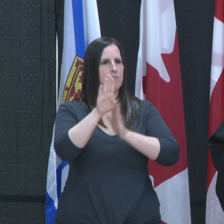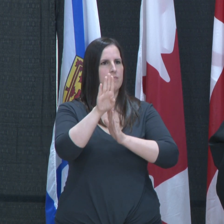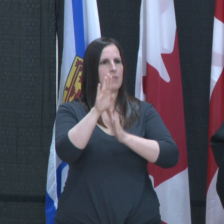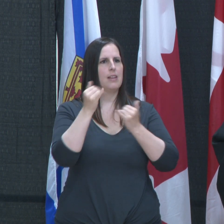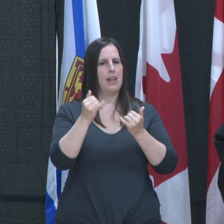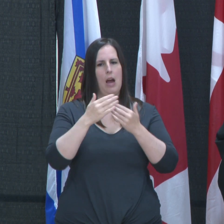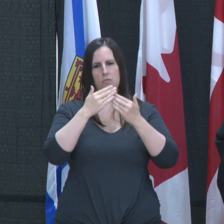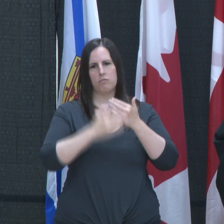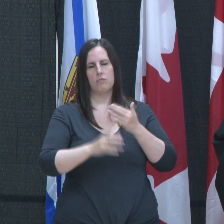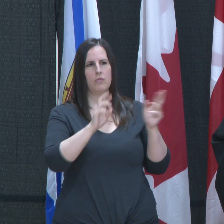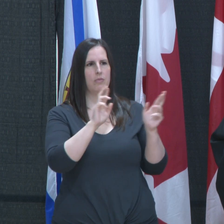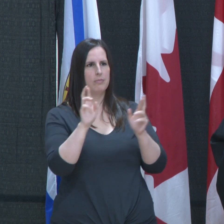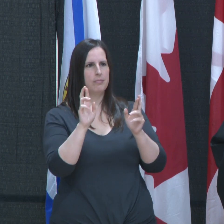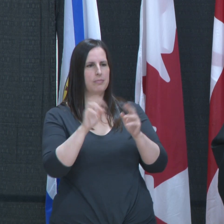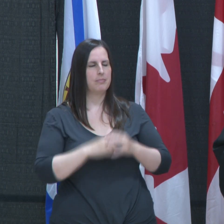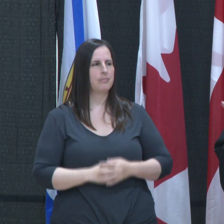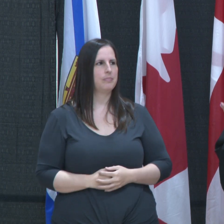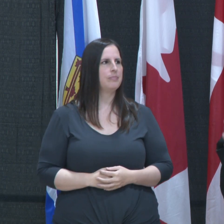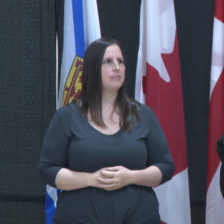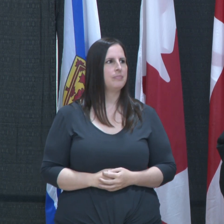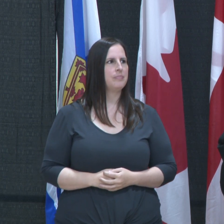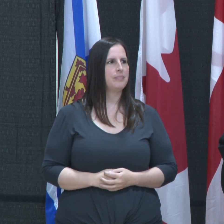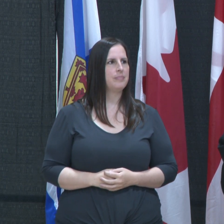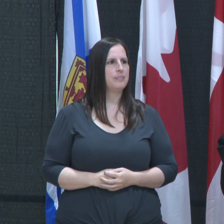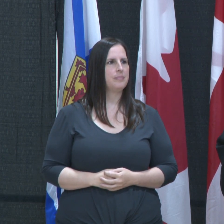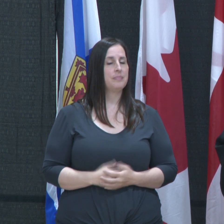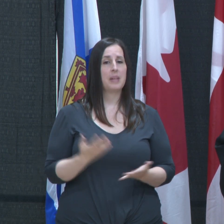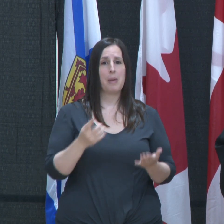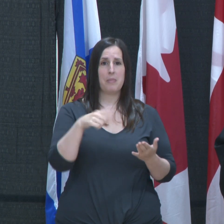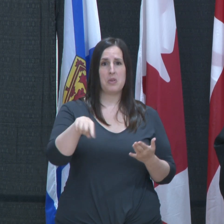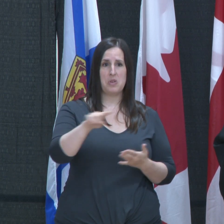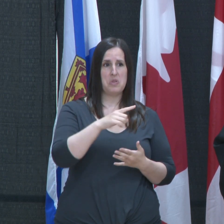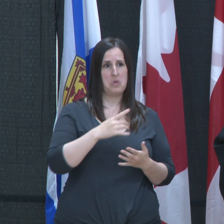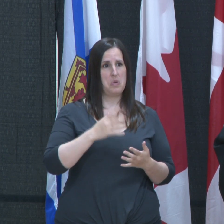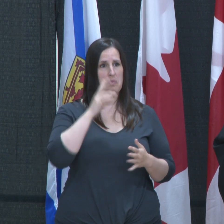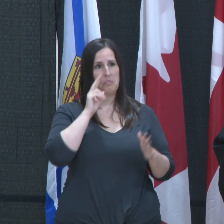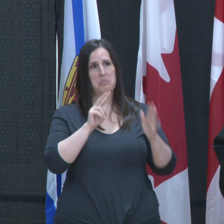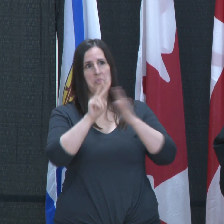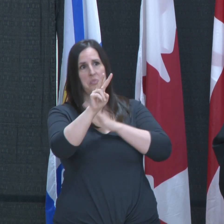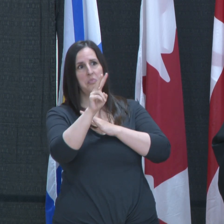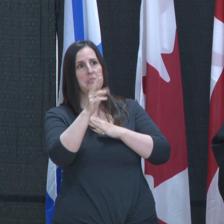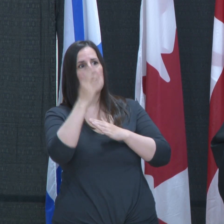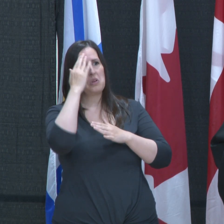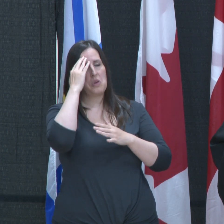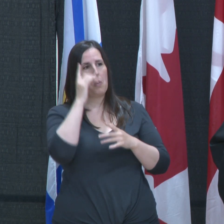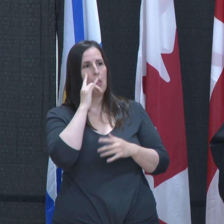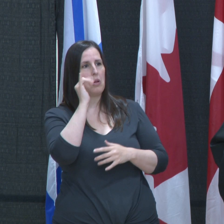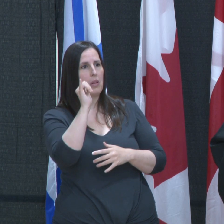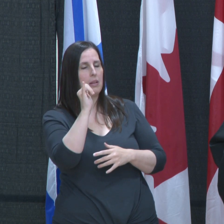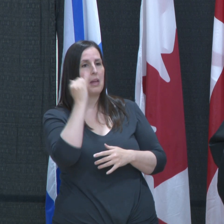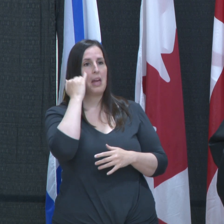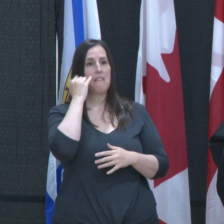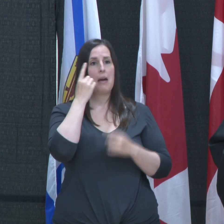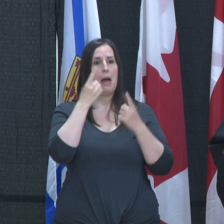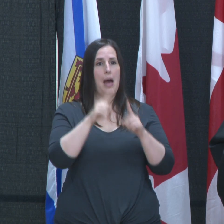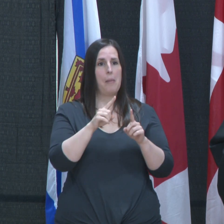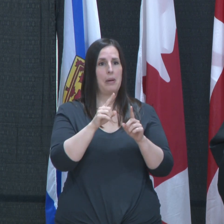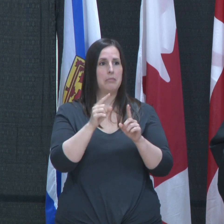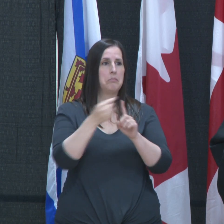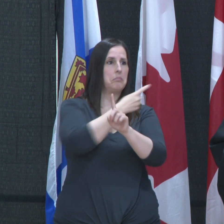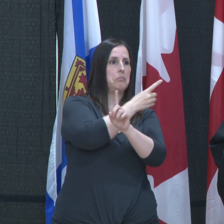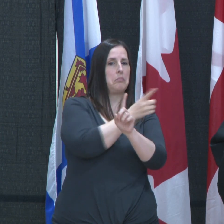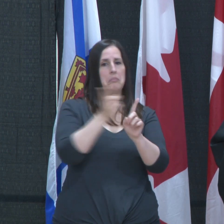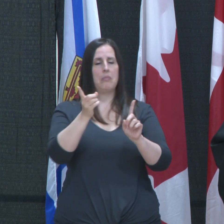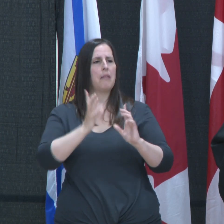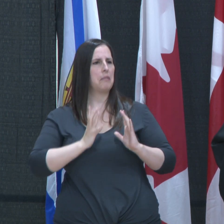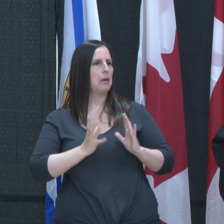my next opportunity. I'm sure all of you have visions for what your future may be, and if it changes along the way, know that